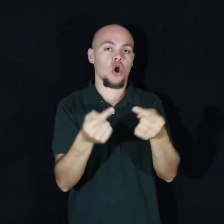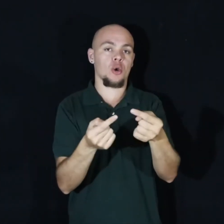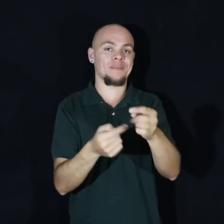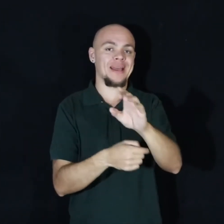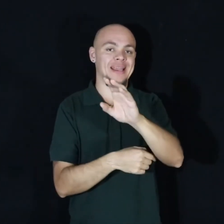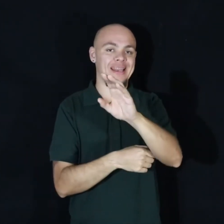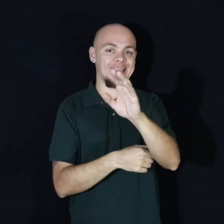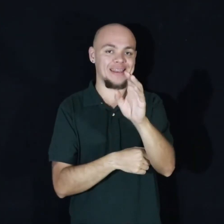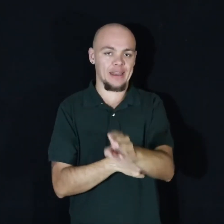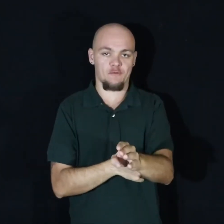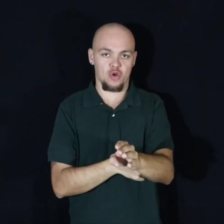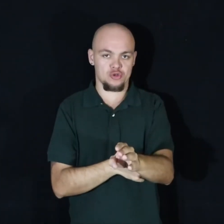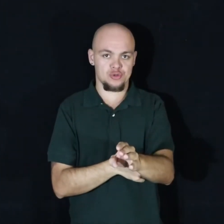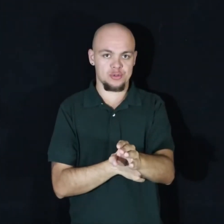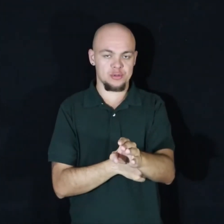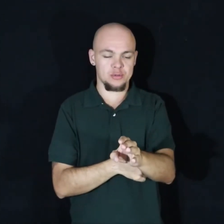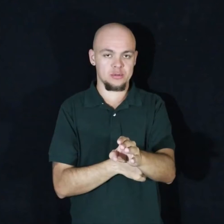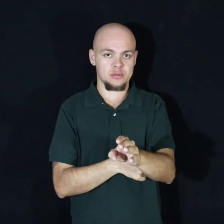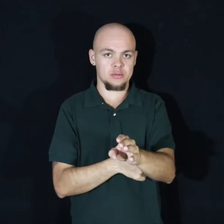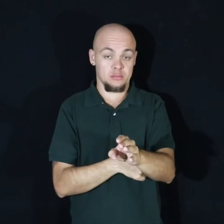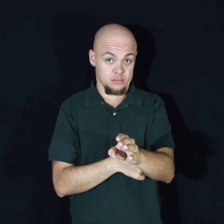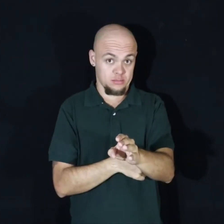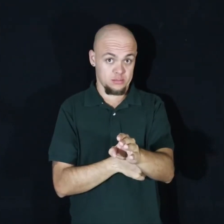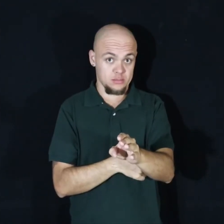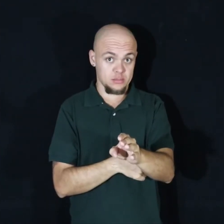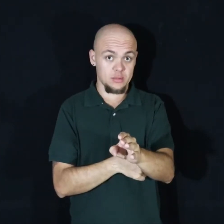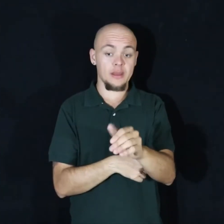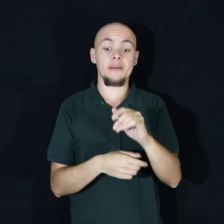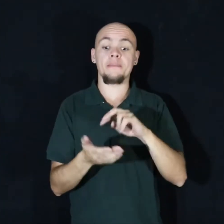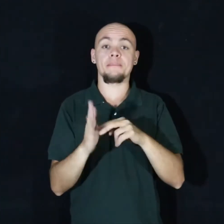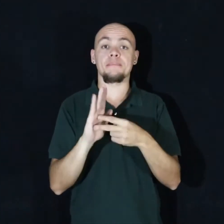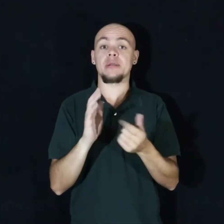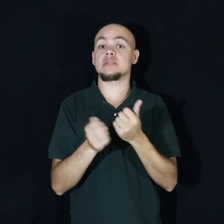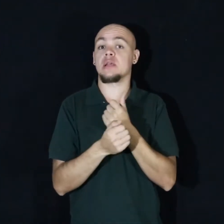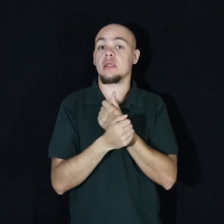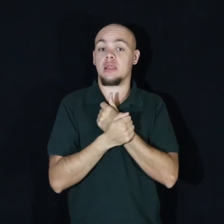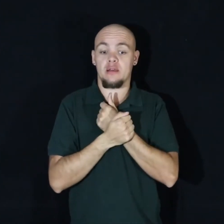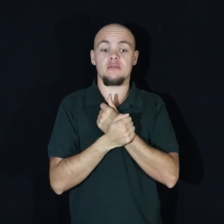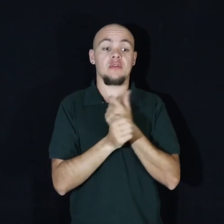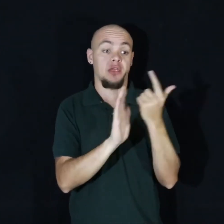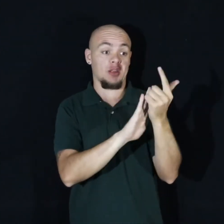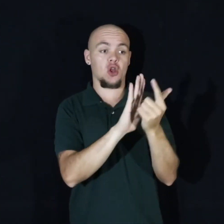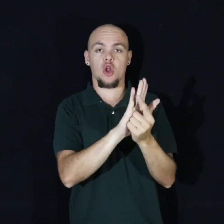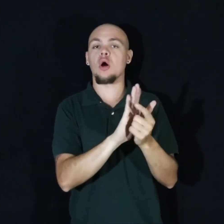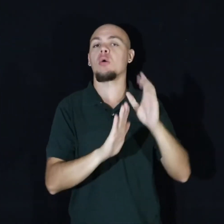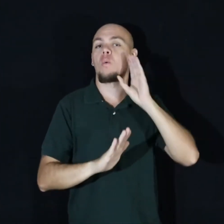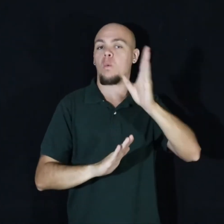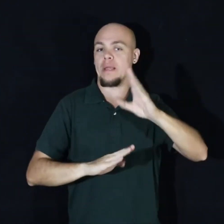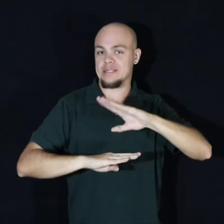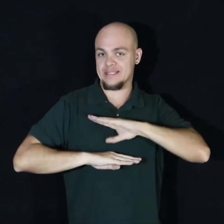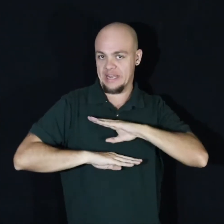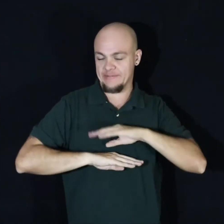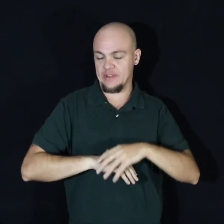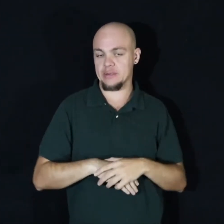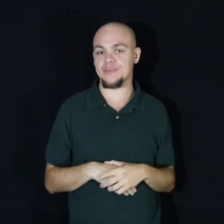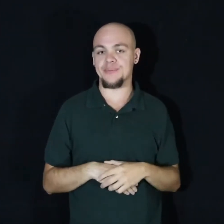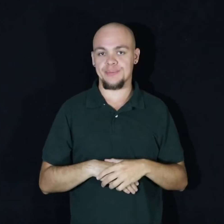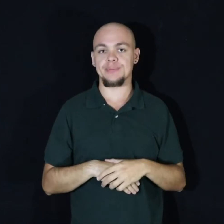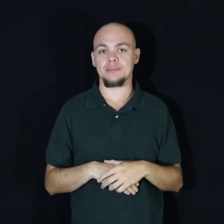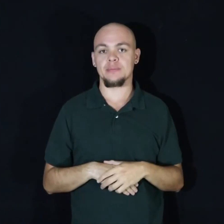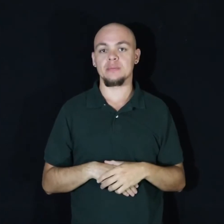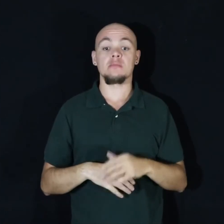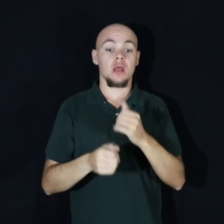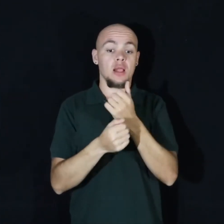does no harm to a neighbor. Therefore, love is the fulfillment of the law.